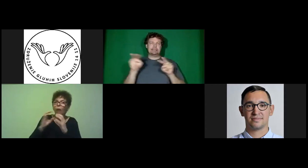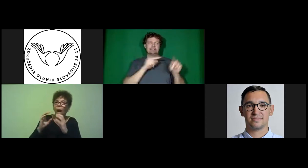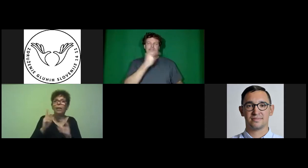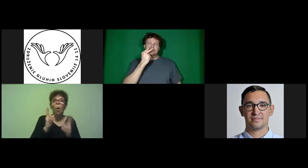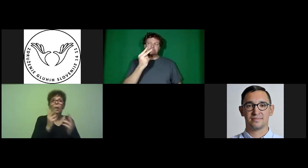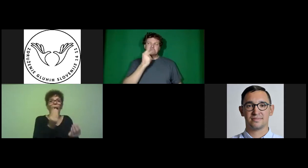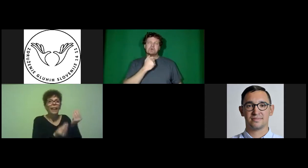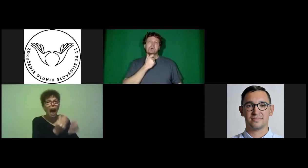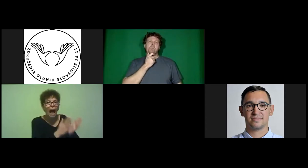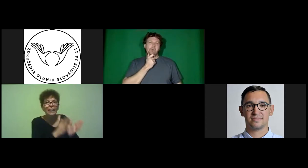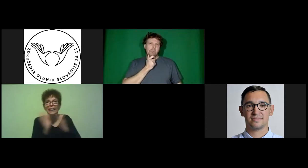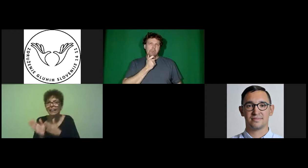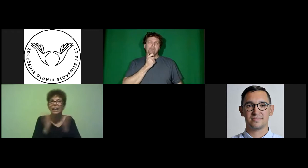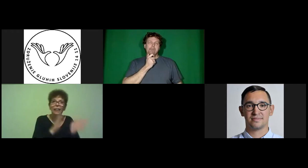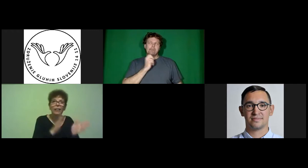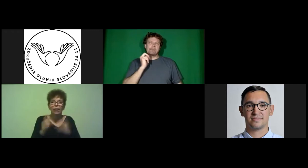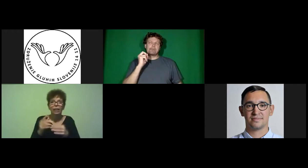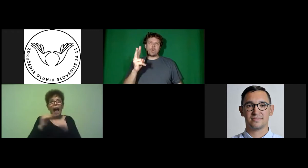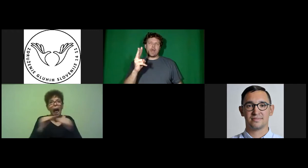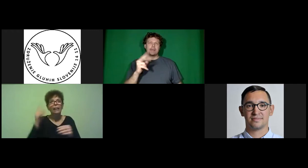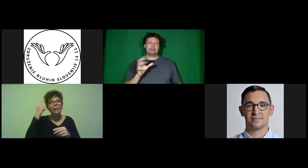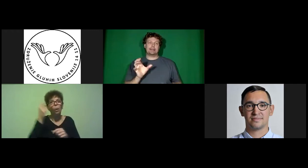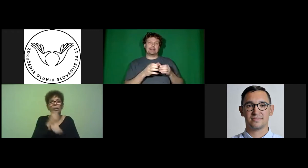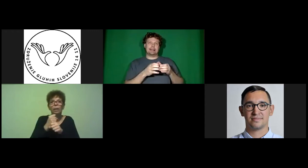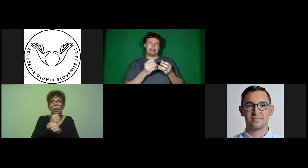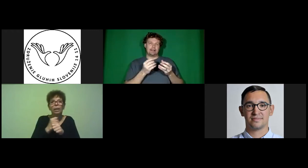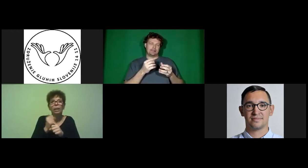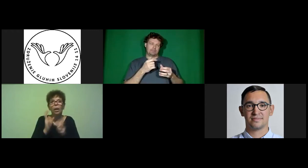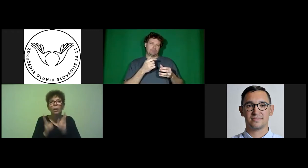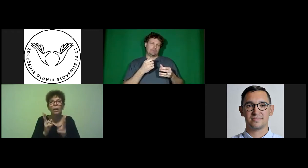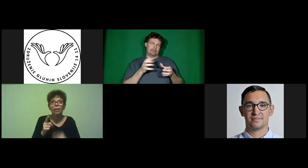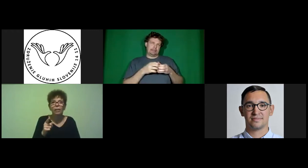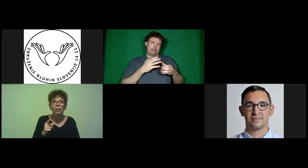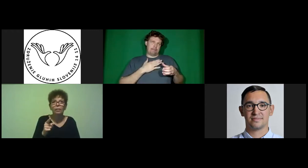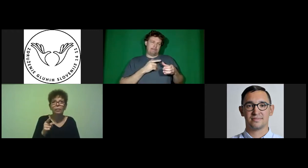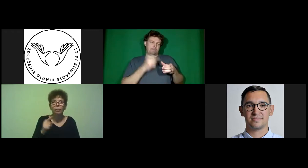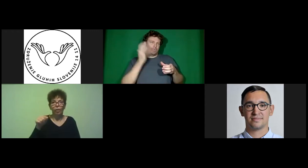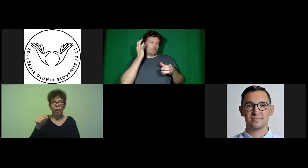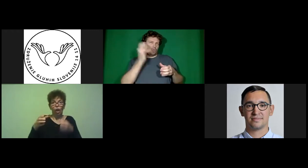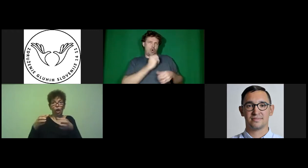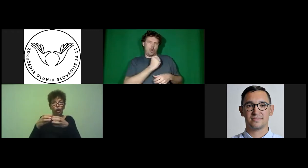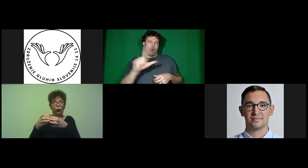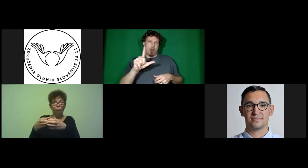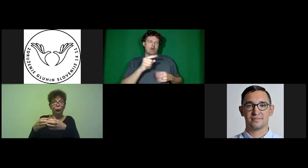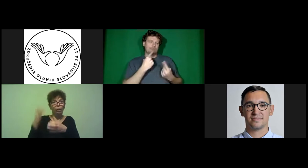So during the trainings, I have to watch my coach. I have to watch my team players, my teammates.